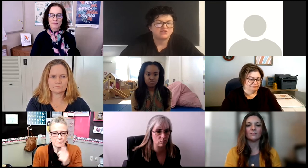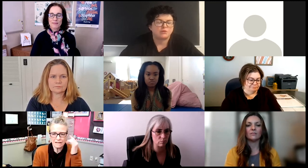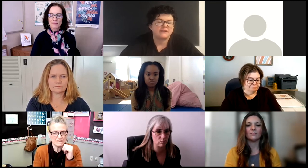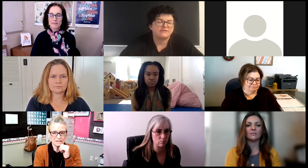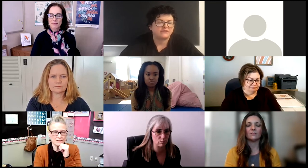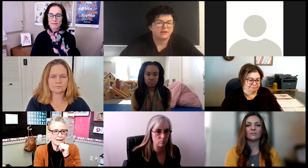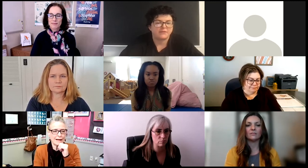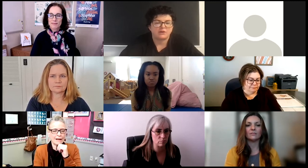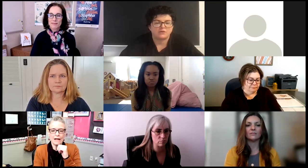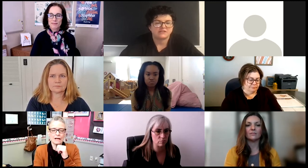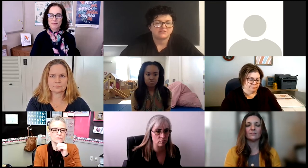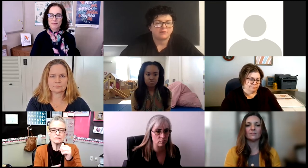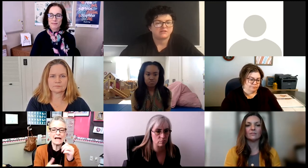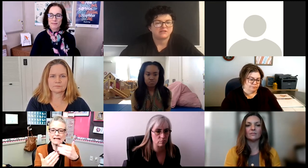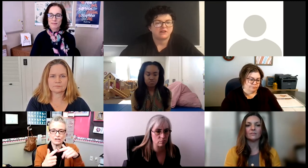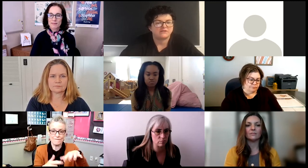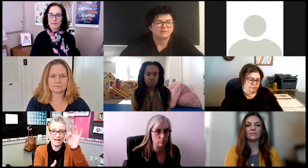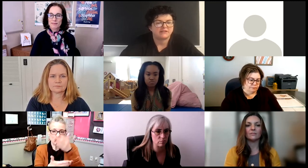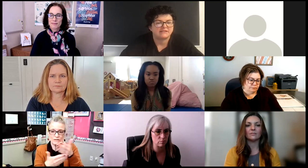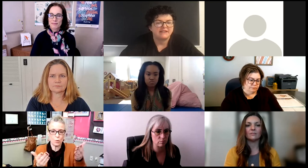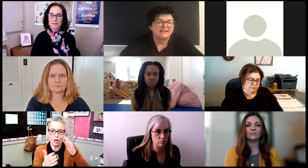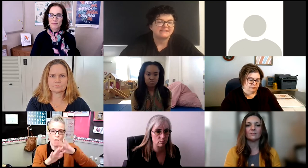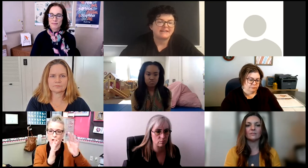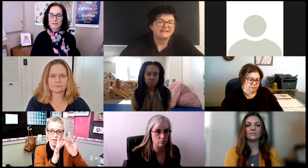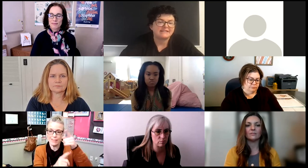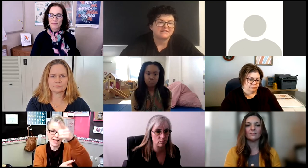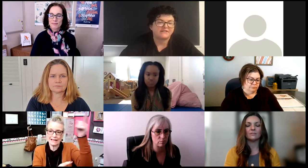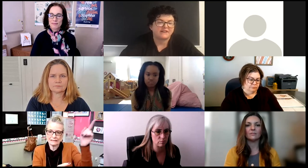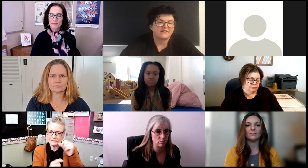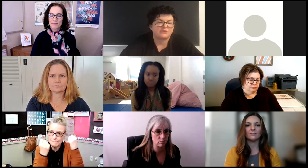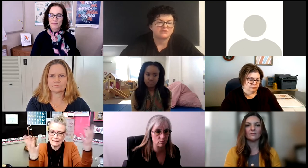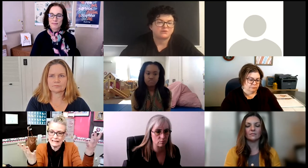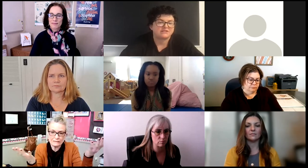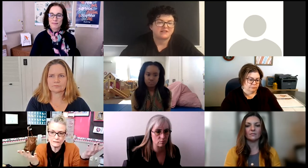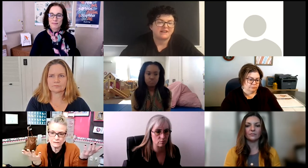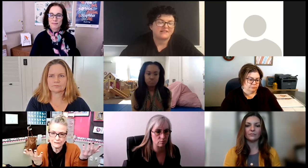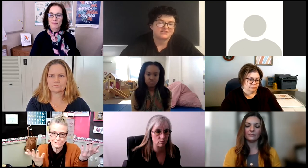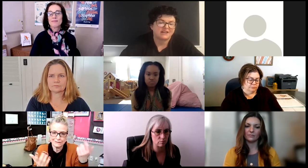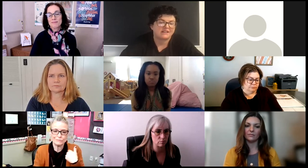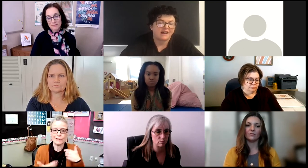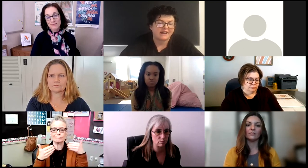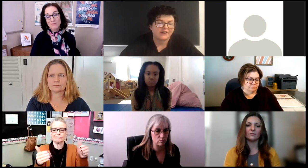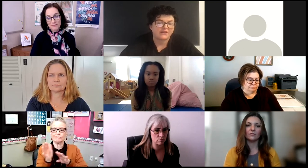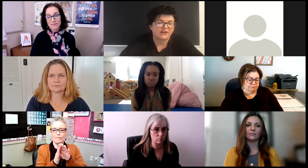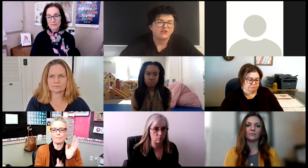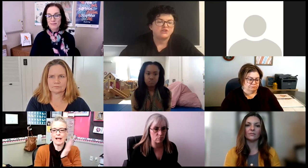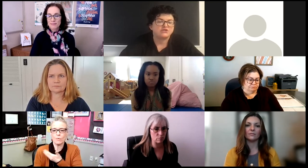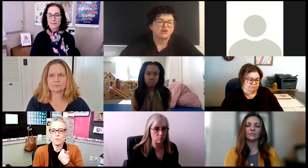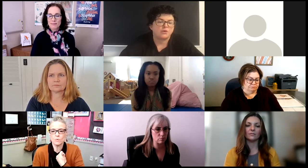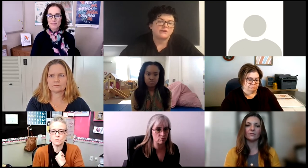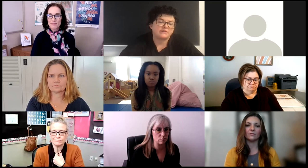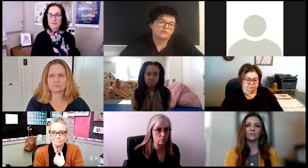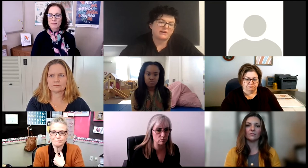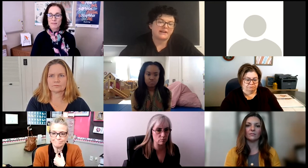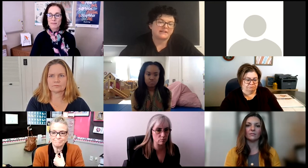And so we have developed that whole system ourselves because it's not easy to find resources online. There's not a lot out there. So